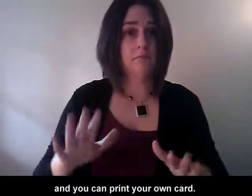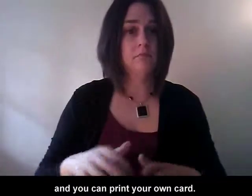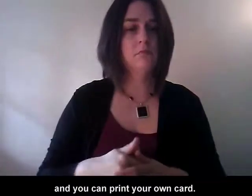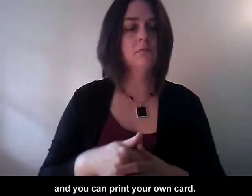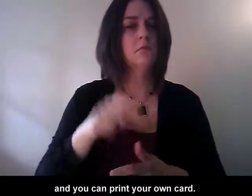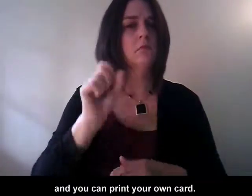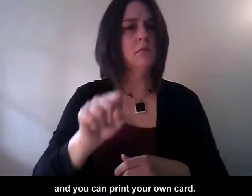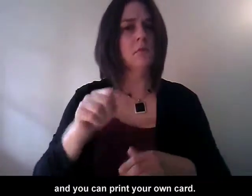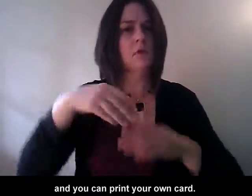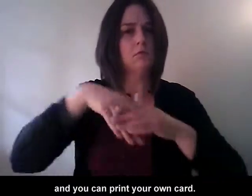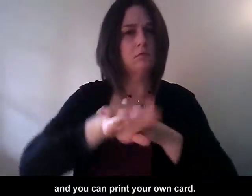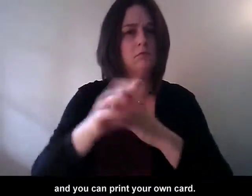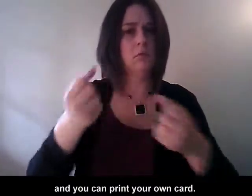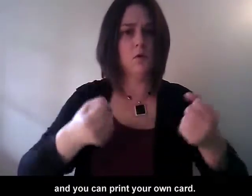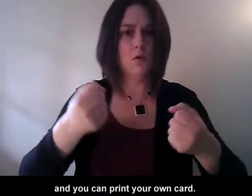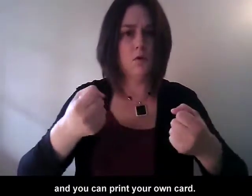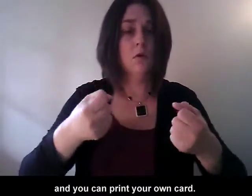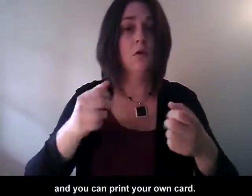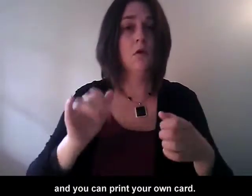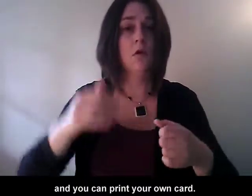and you can print your own card.